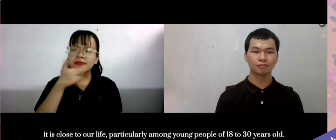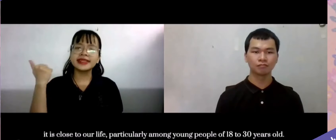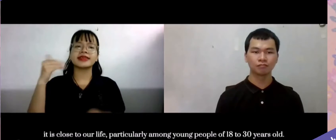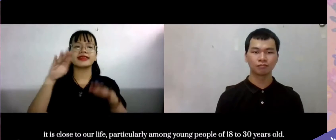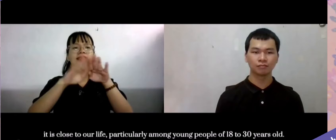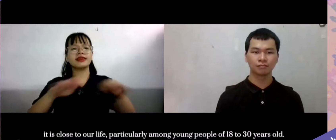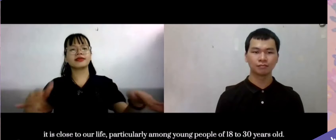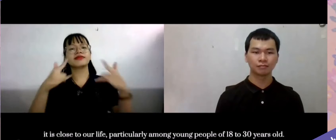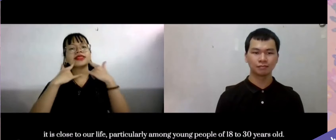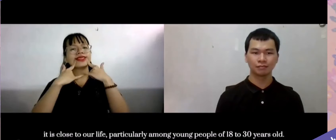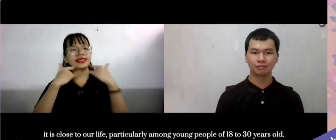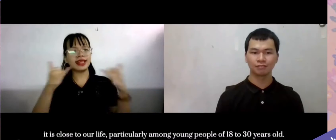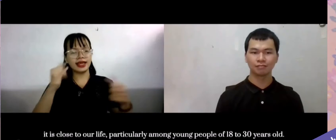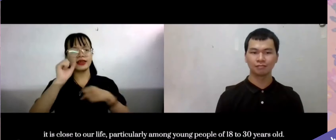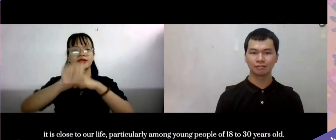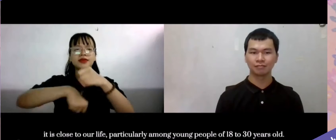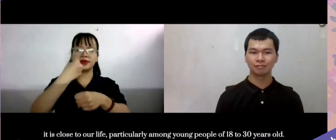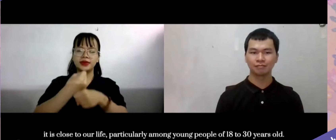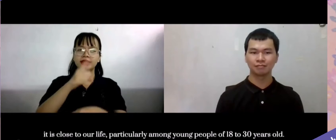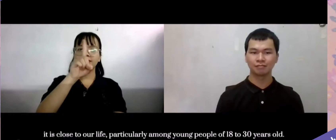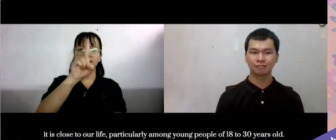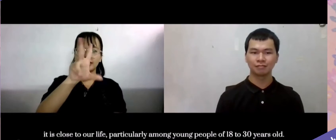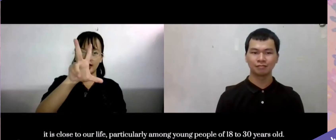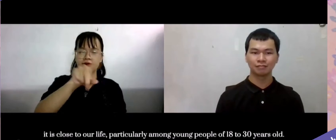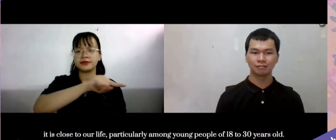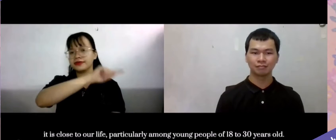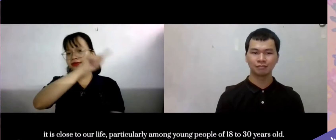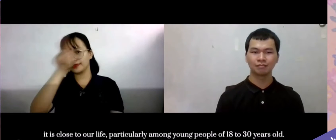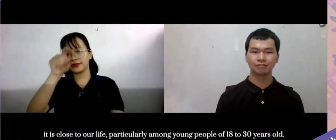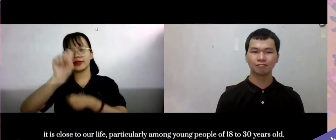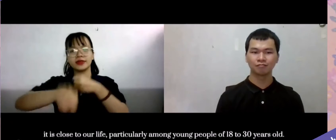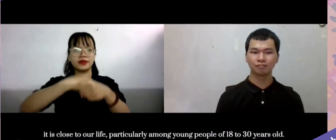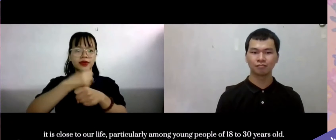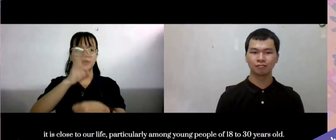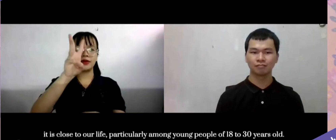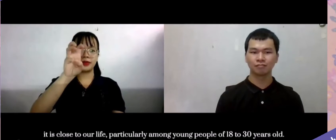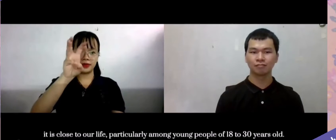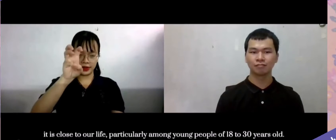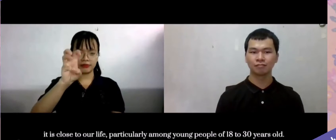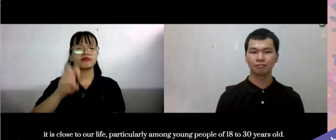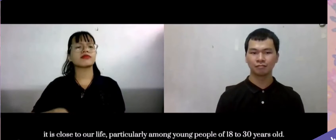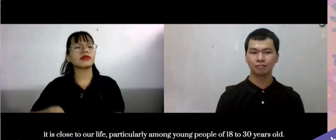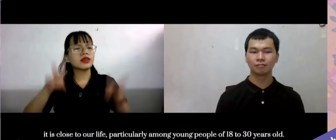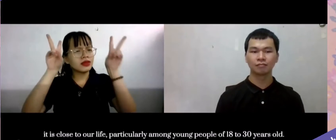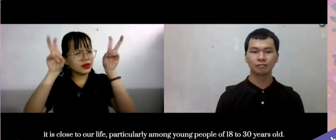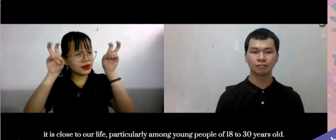it is close to our life particularly among young people of 18 to 30 years old